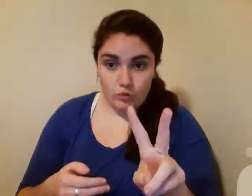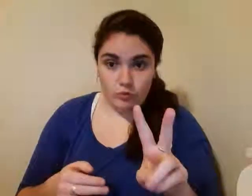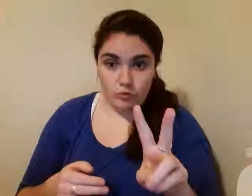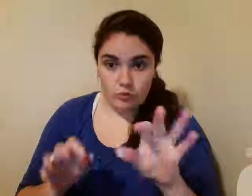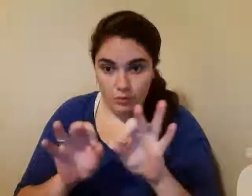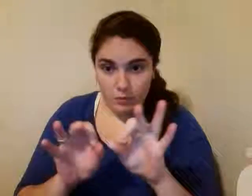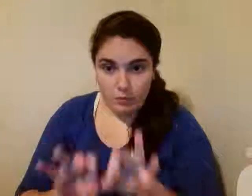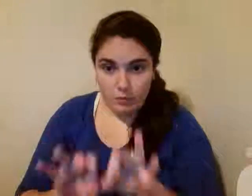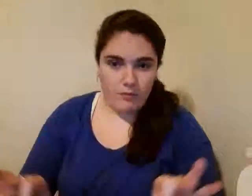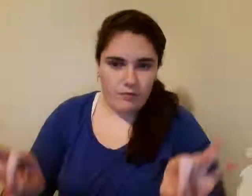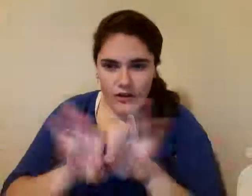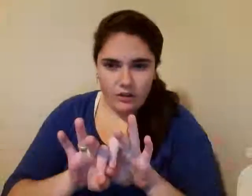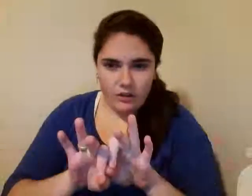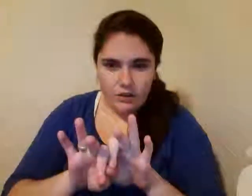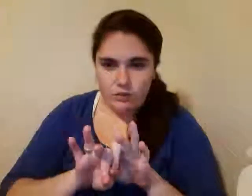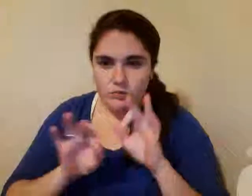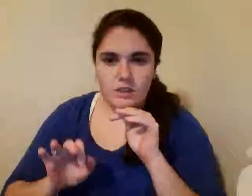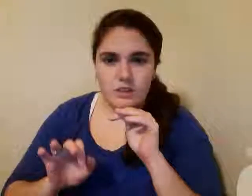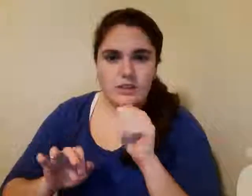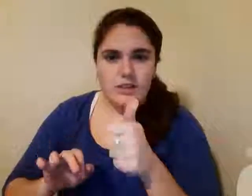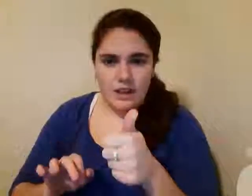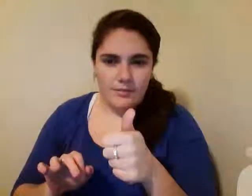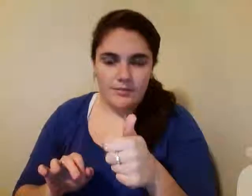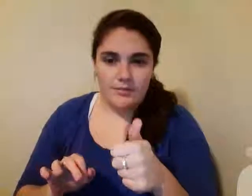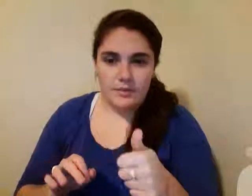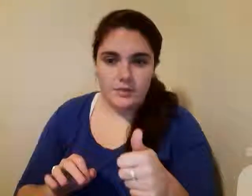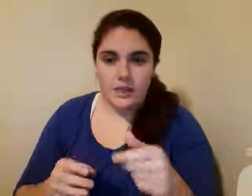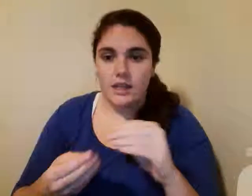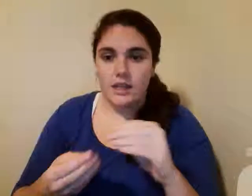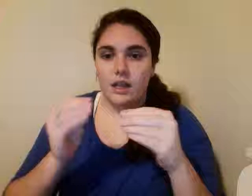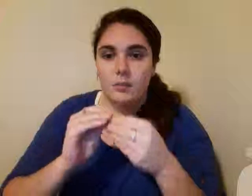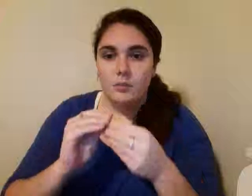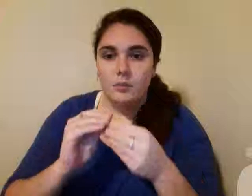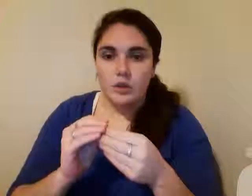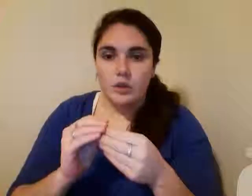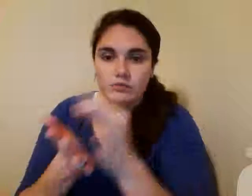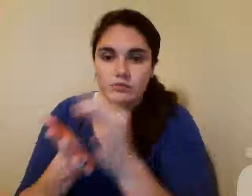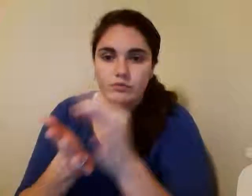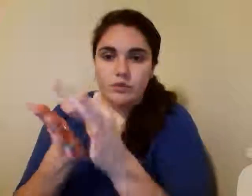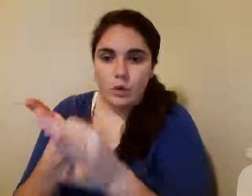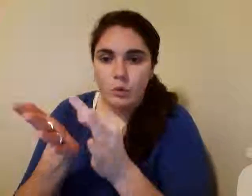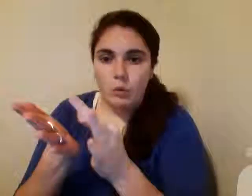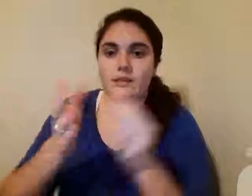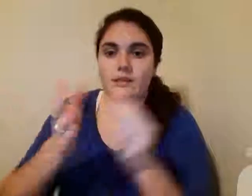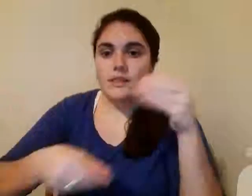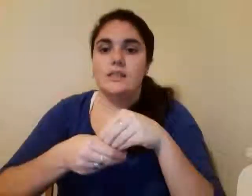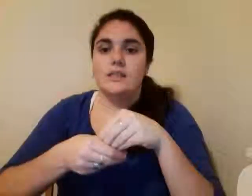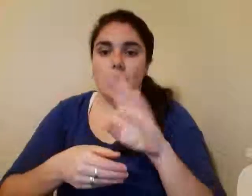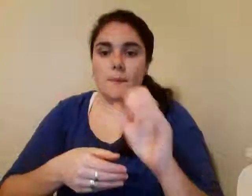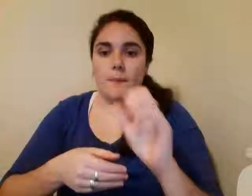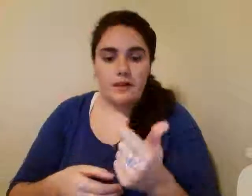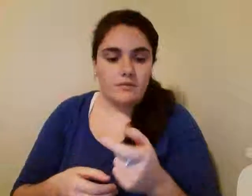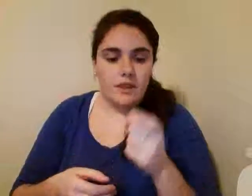to close your bag back, you know how many coins you need to have in there. So one might have fallen on the floor. You need to make sure you take it.